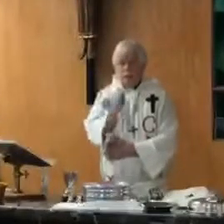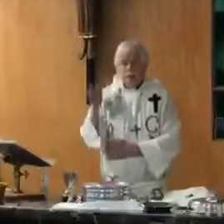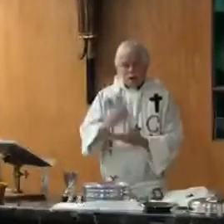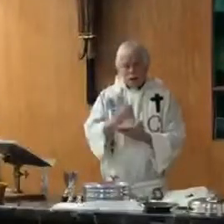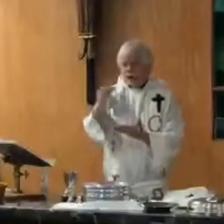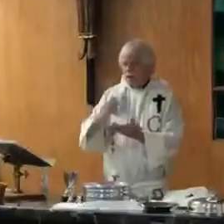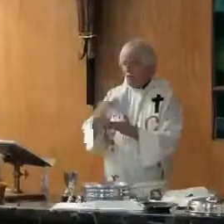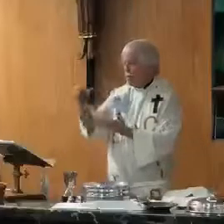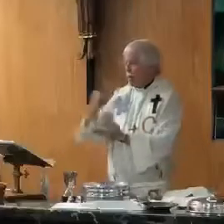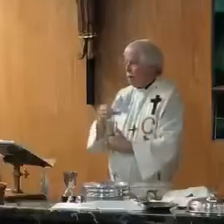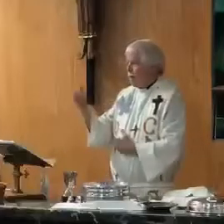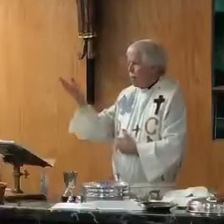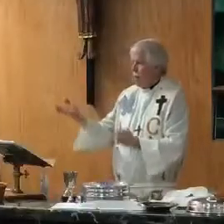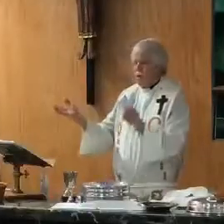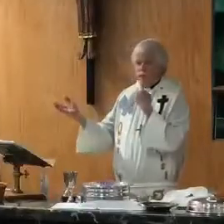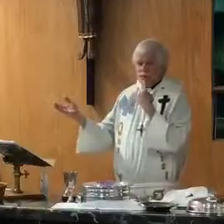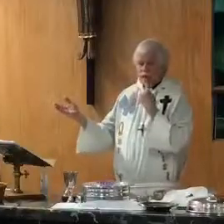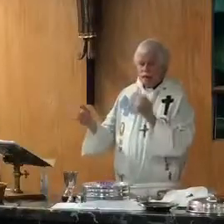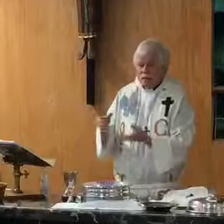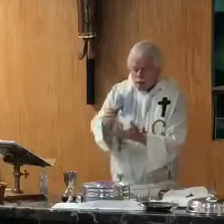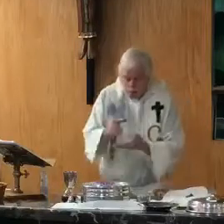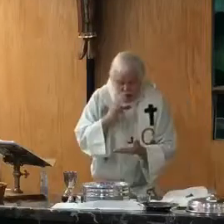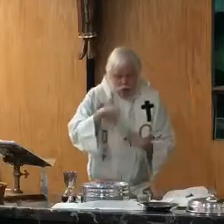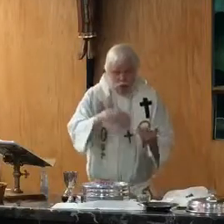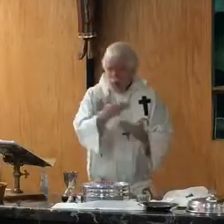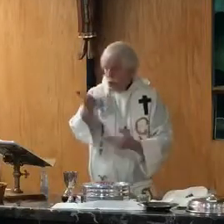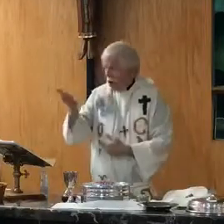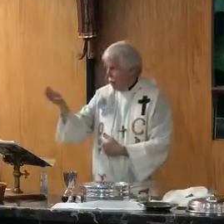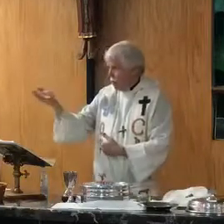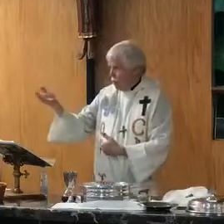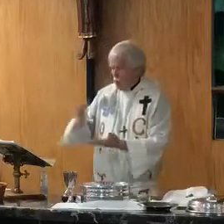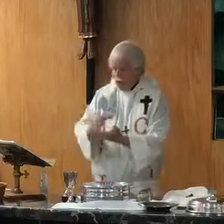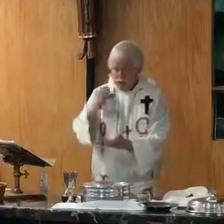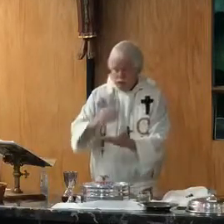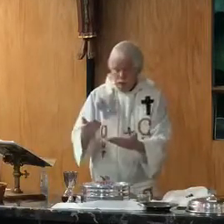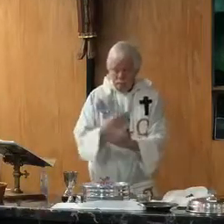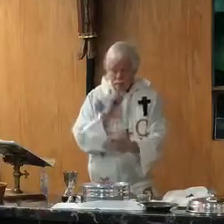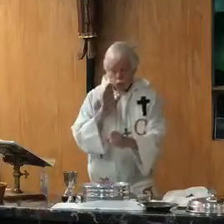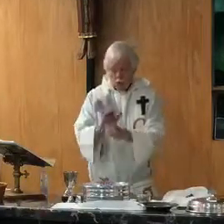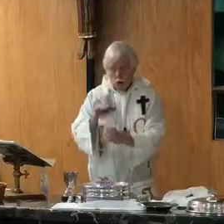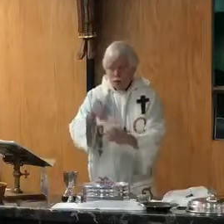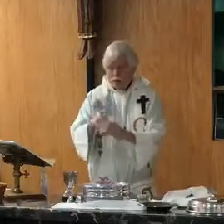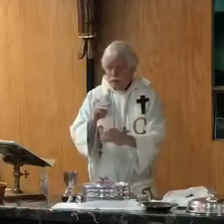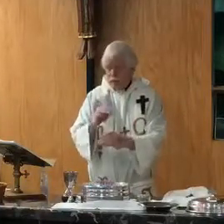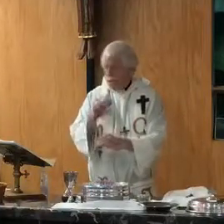thanks. He gave it to them and said, "Take, drink, all of you. This cup is a new promise in